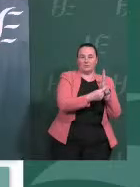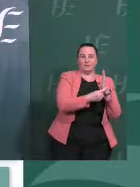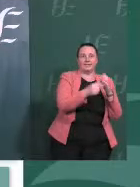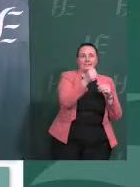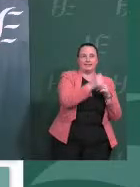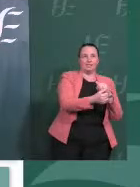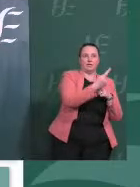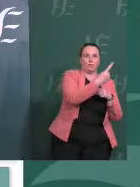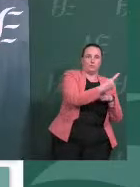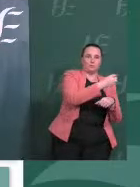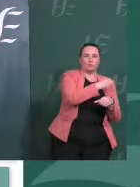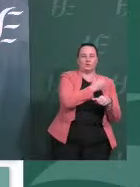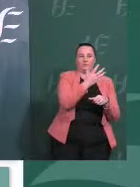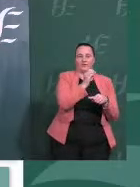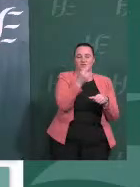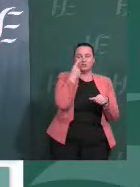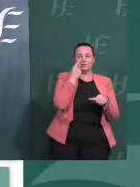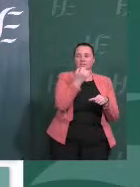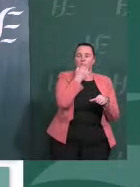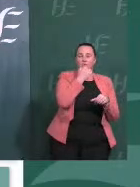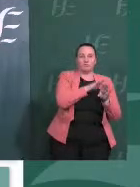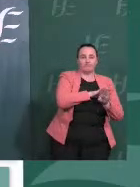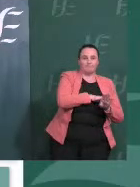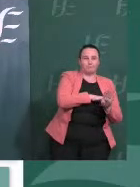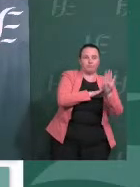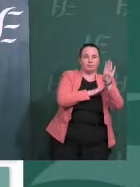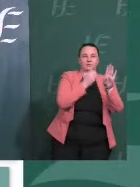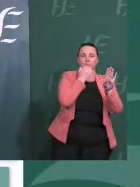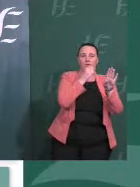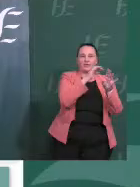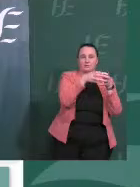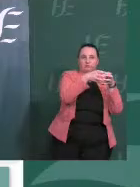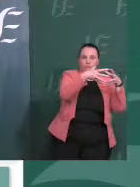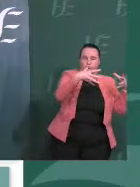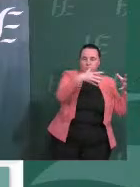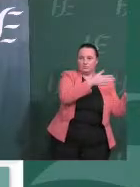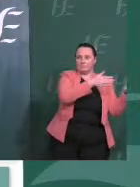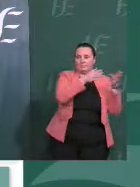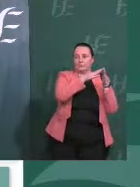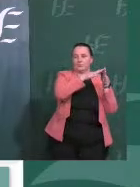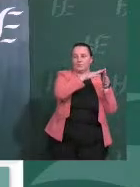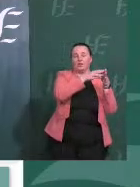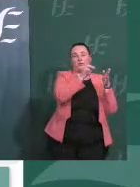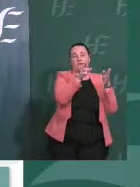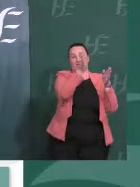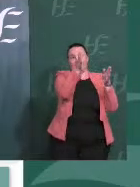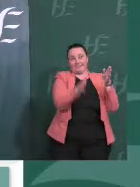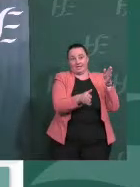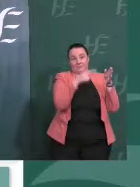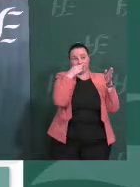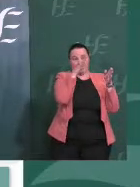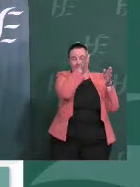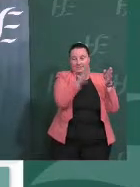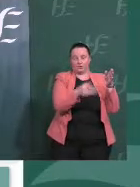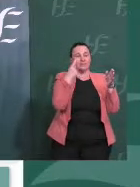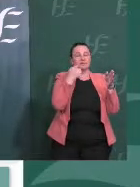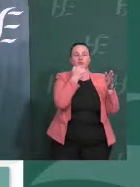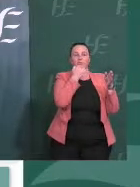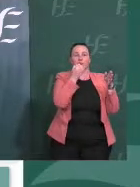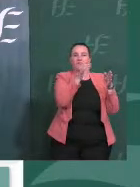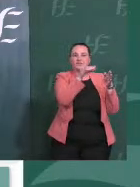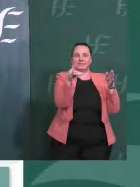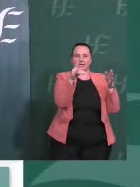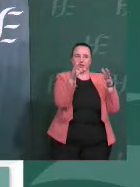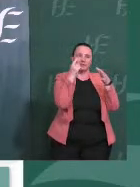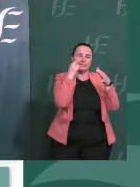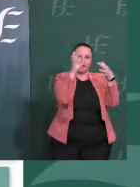to 50 of that surge. And you can see a rapidly increased number of cases. And on the right-hand side of that red graph, you can see the number of deaths